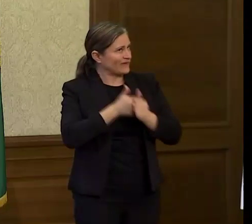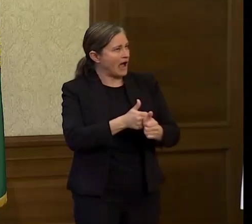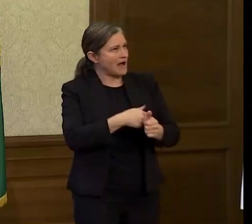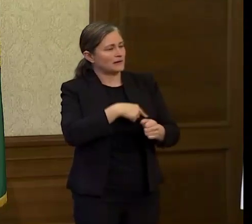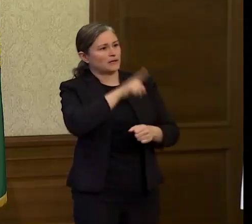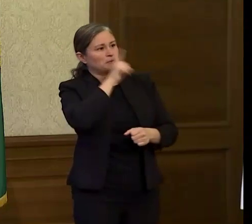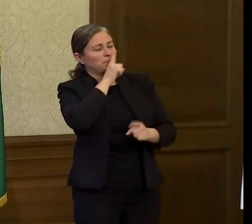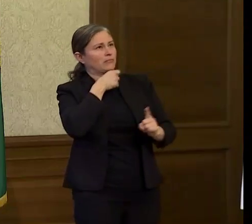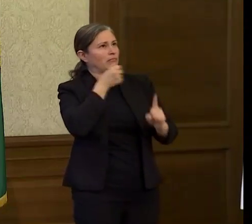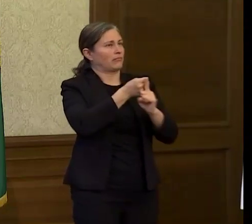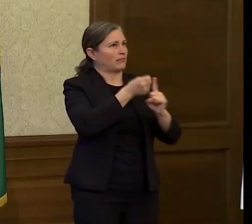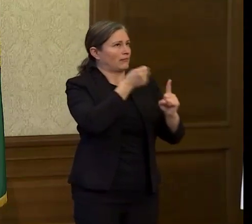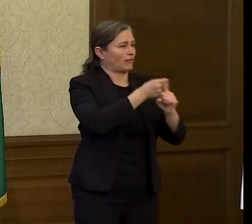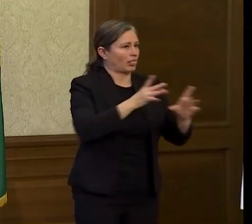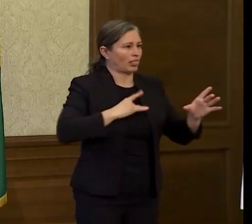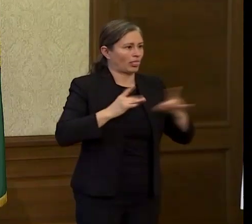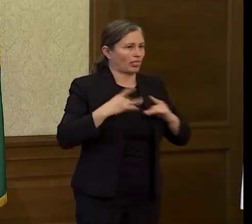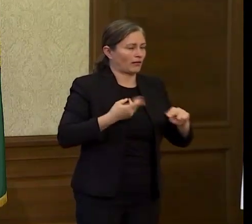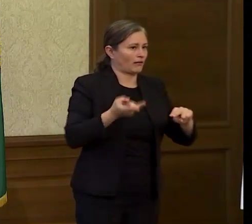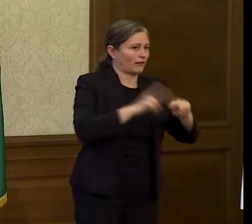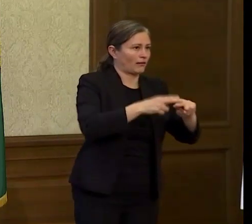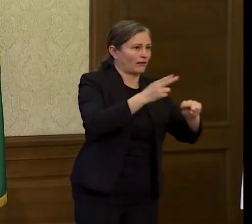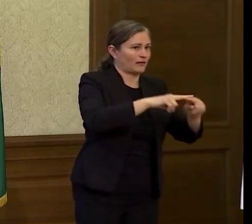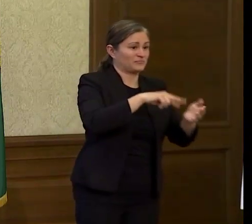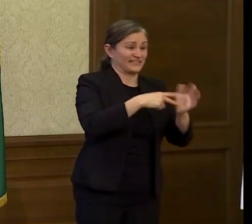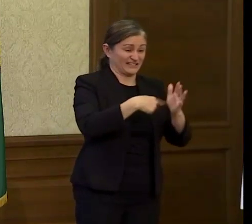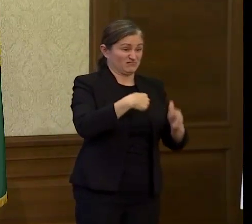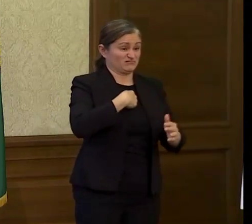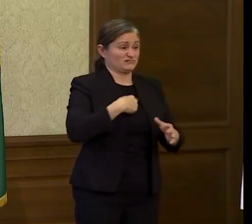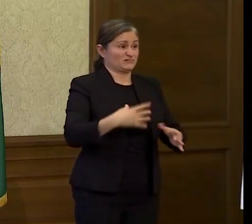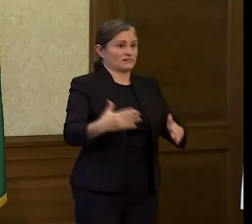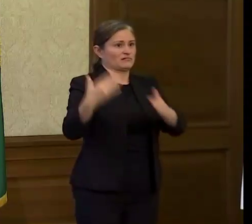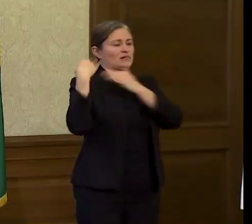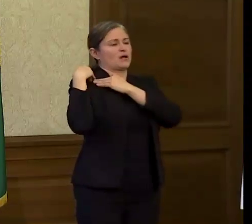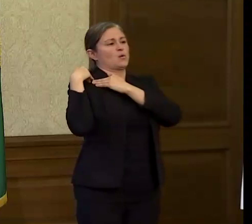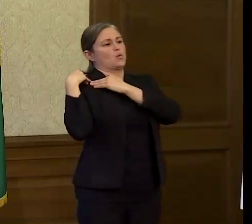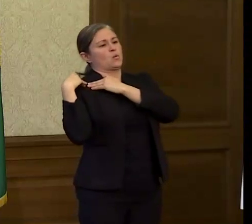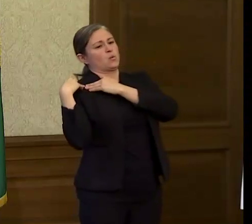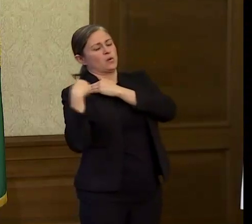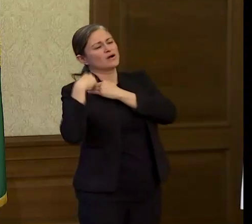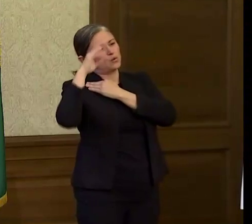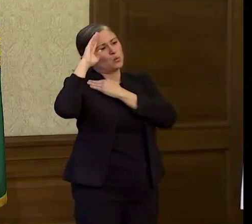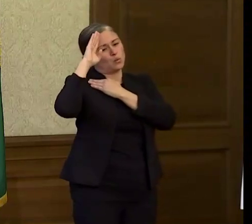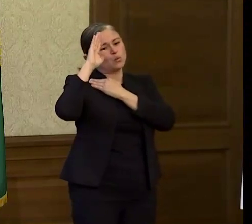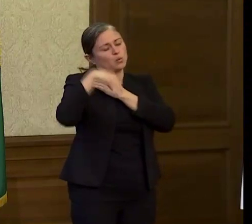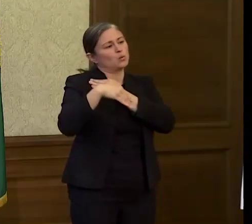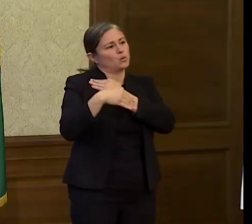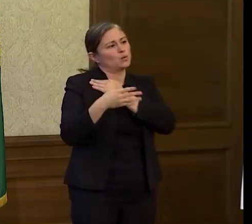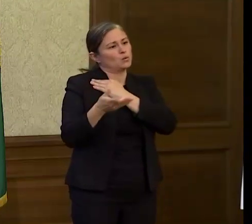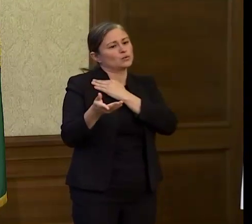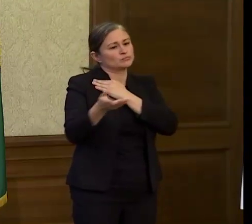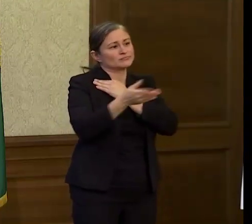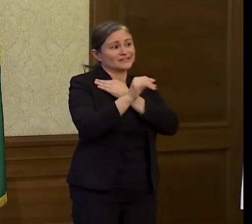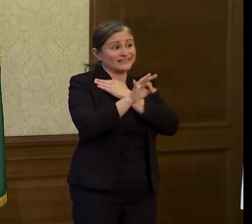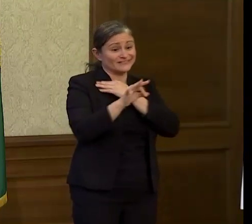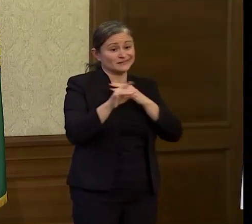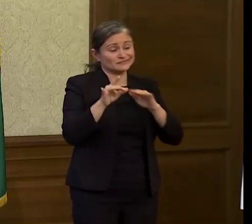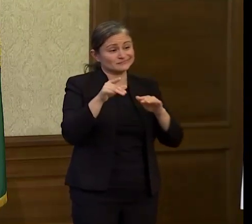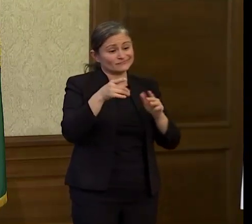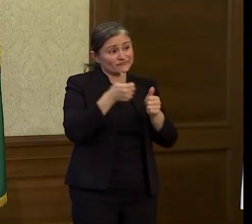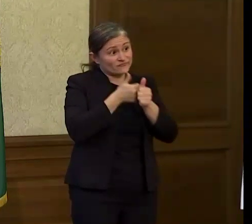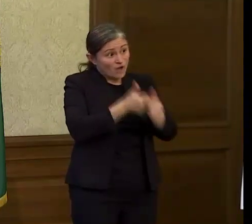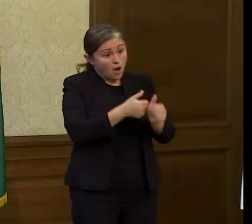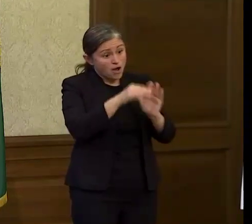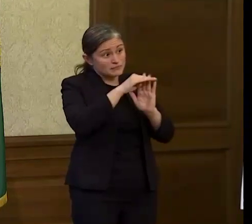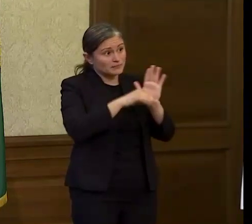myself. We know that more Washingtonians will be in financially precarious positions through no fault of their own because